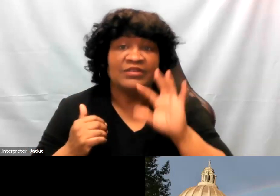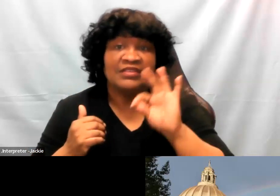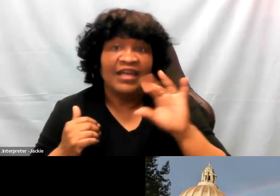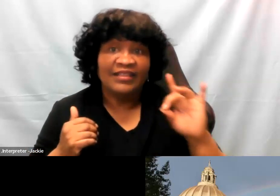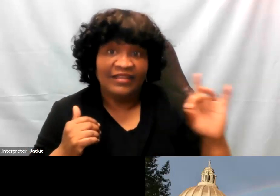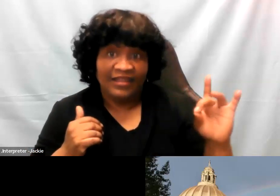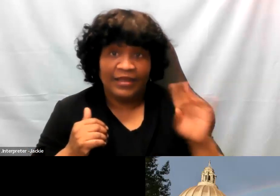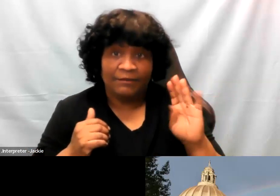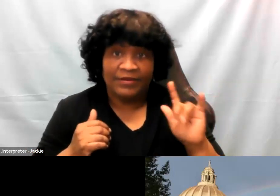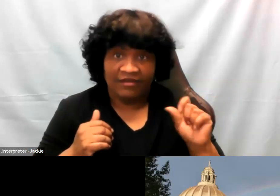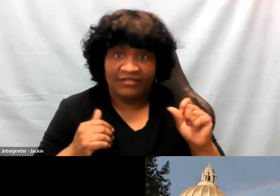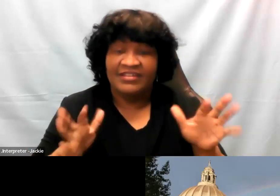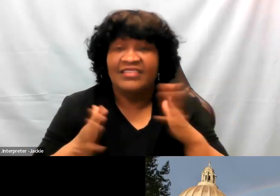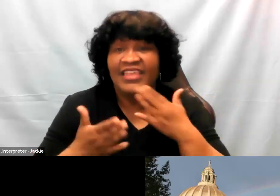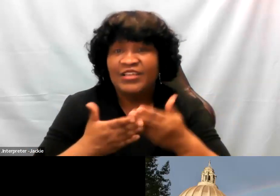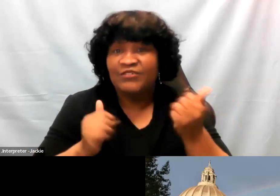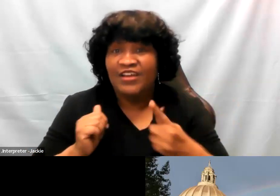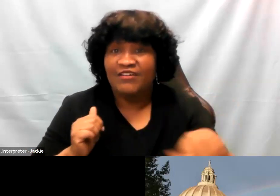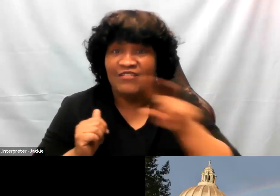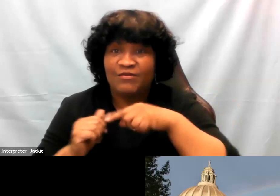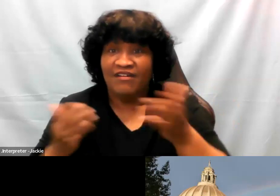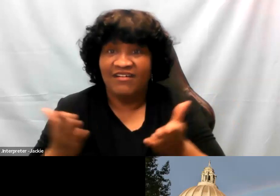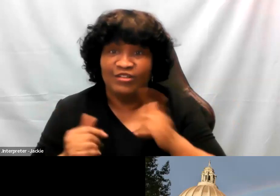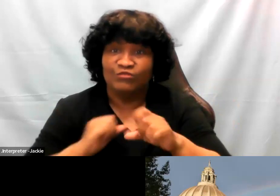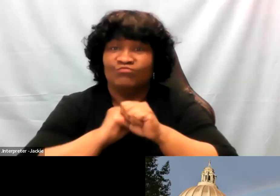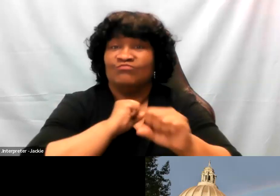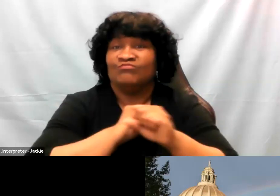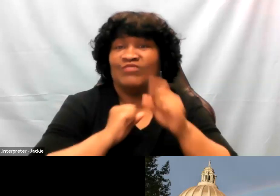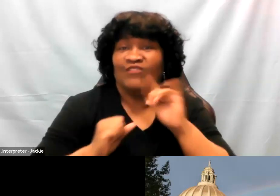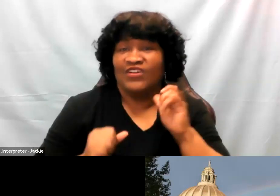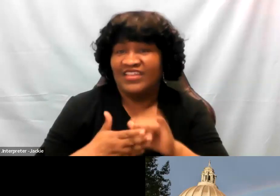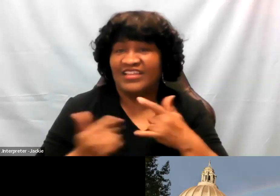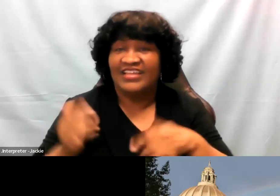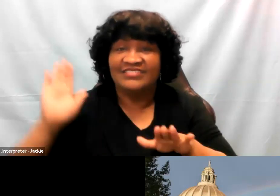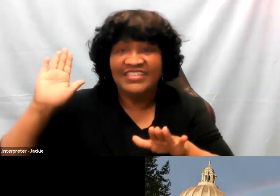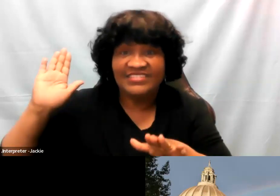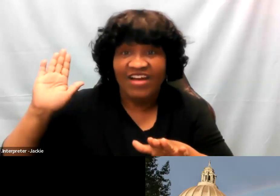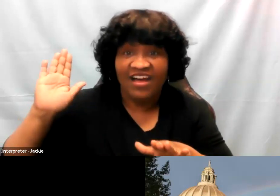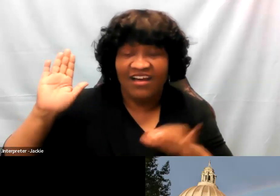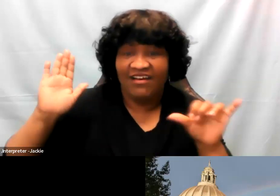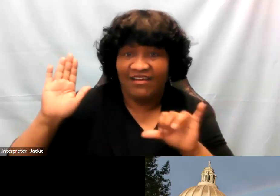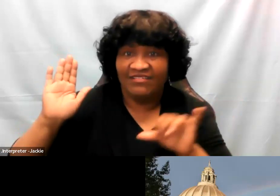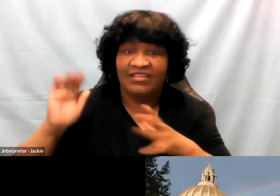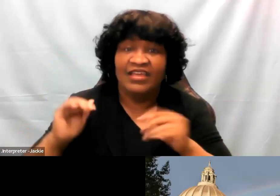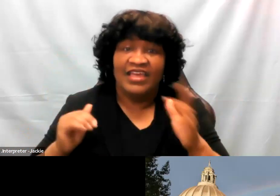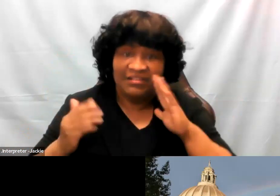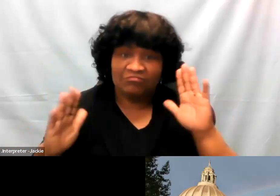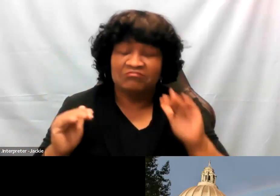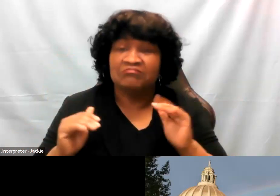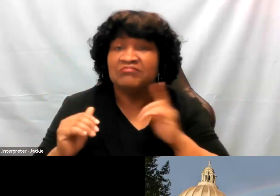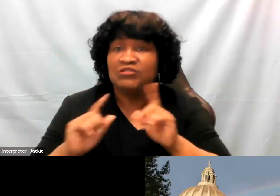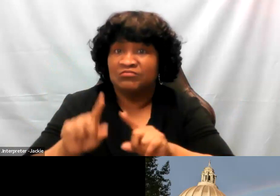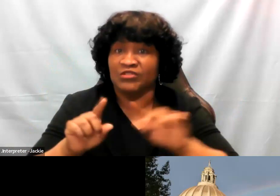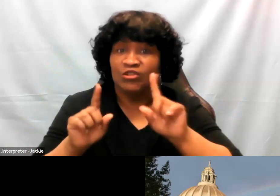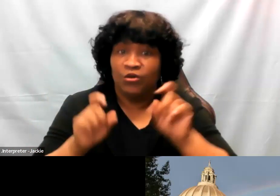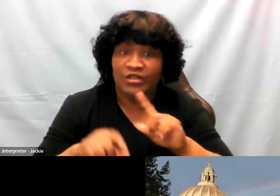988 bill. Thank you to everyone who advocated for it and testified. And I'm happy to answer questions on this